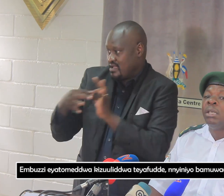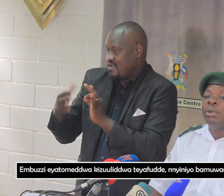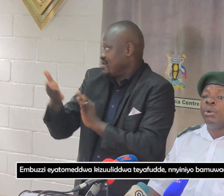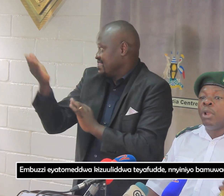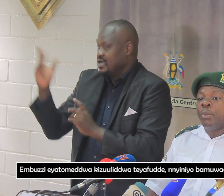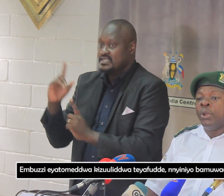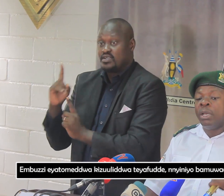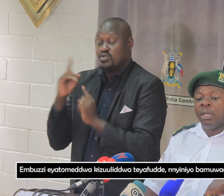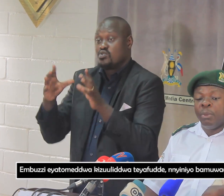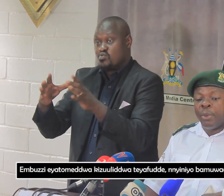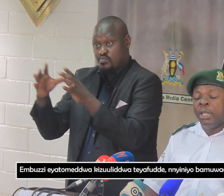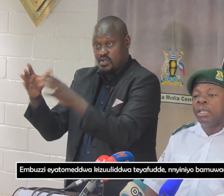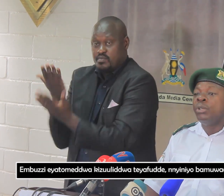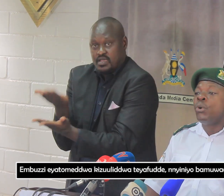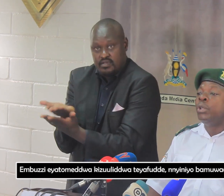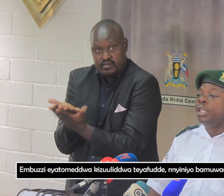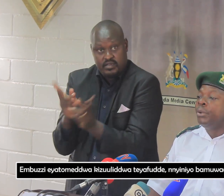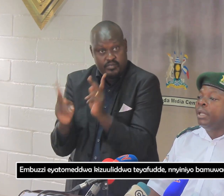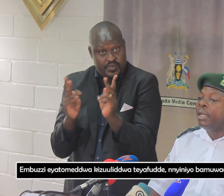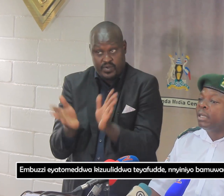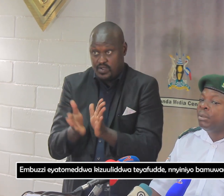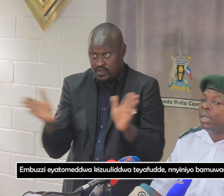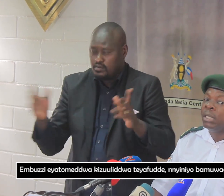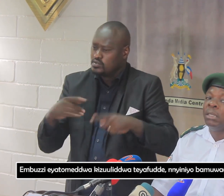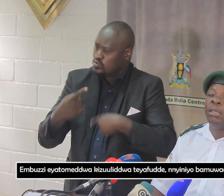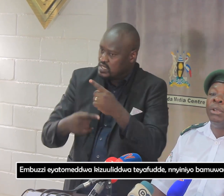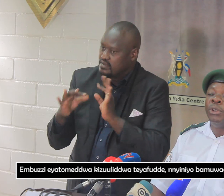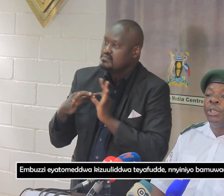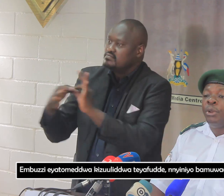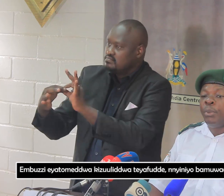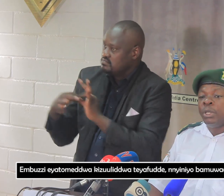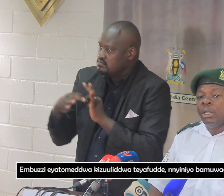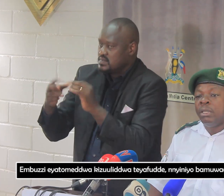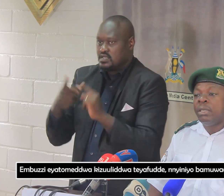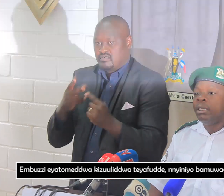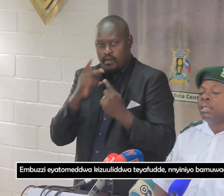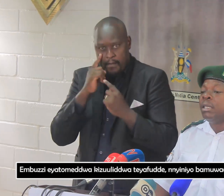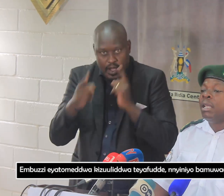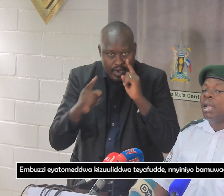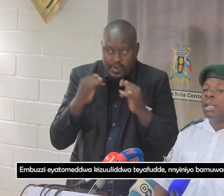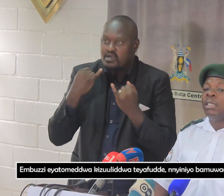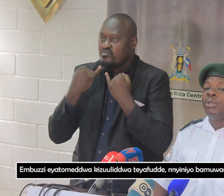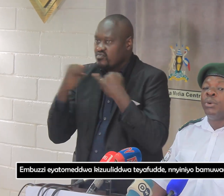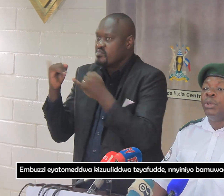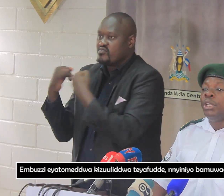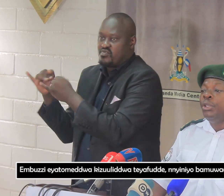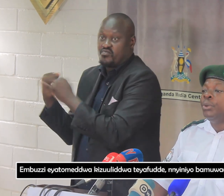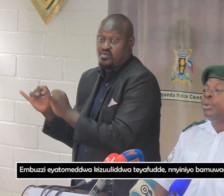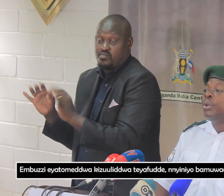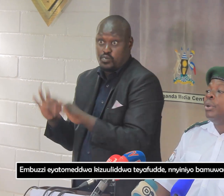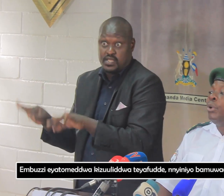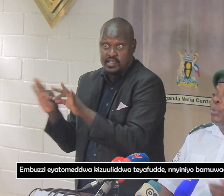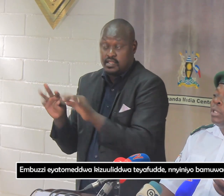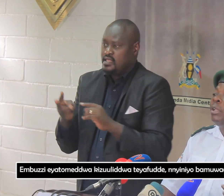agencies, we call upon the public to continue interacting with us, continue reporting incidents, and to